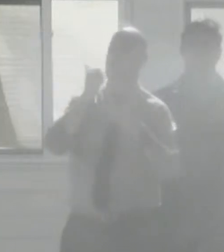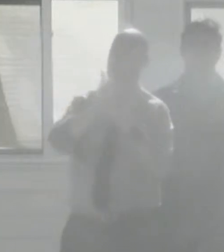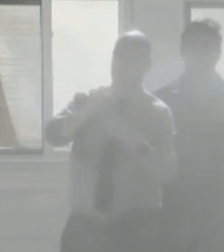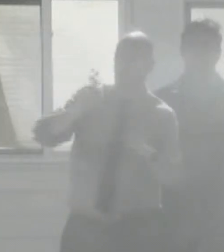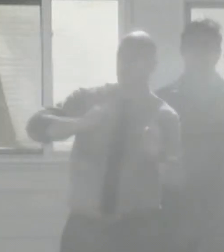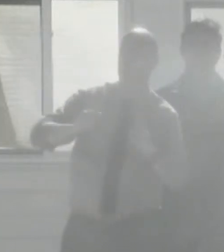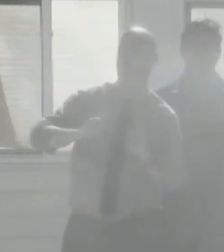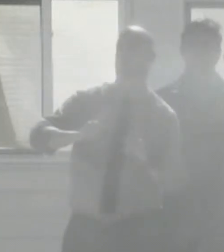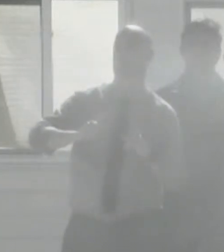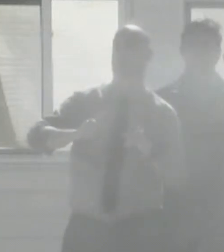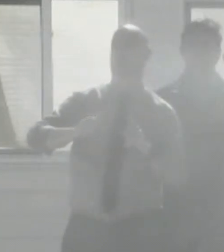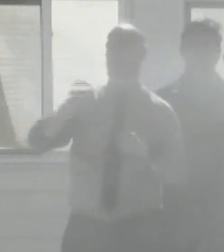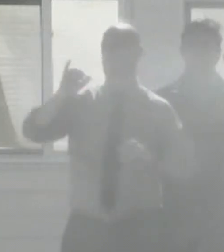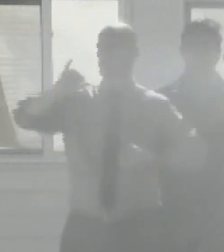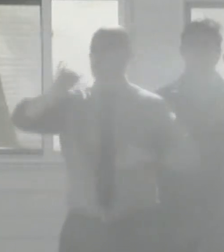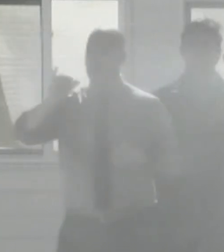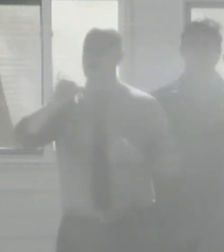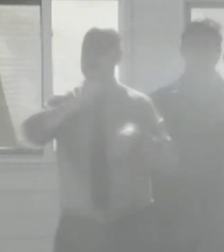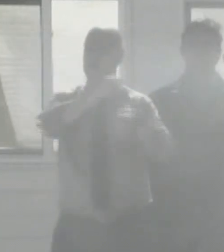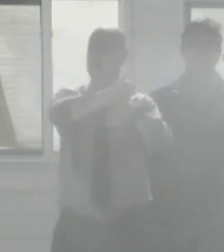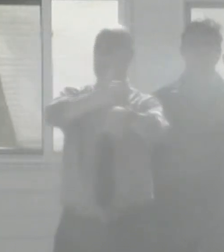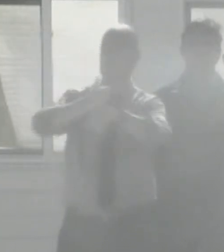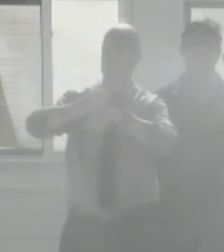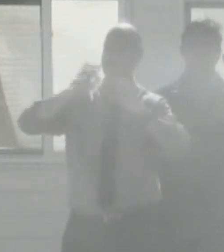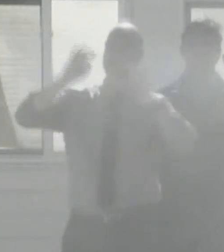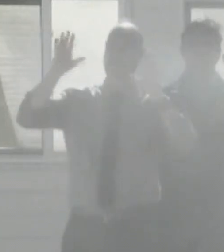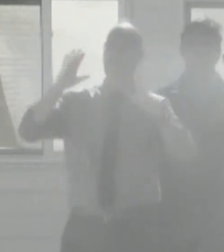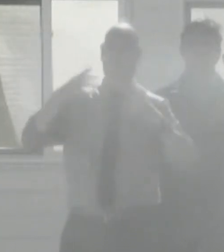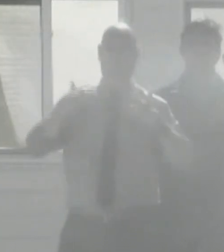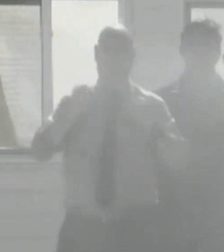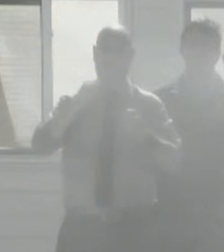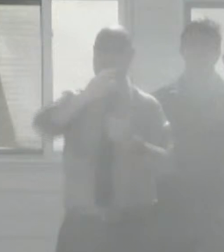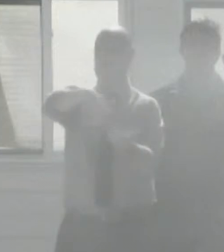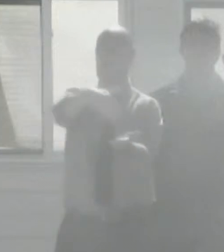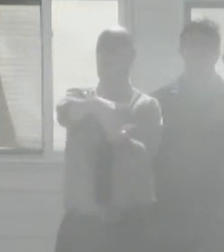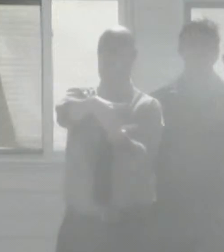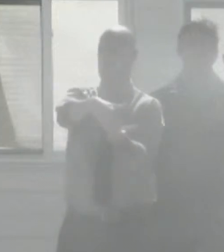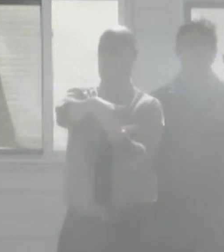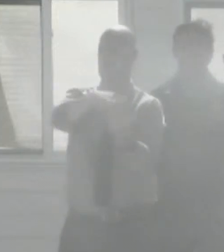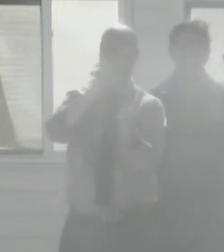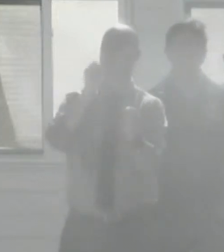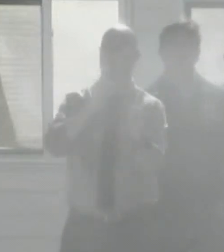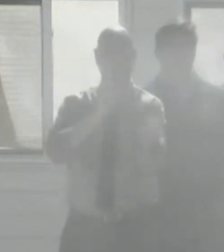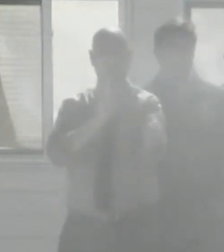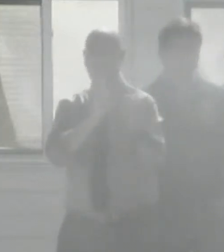and we can work through that. But they should apply, if they had damages from both, they should apply for both of those.